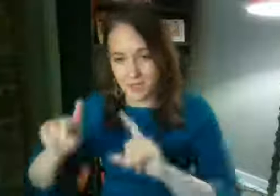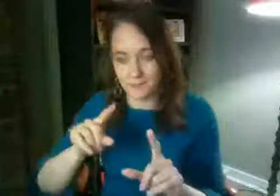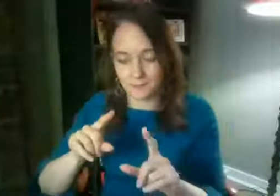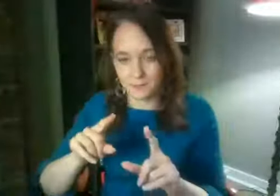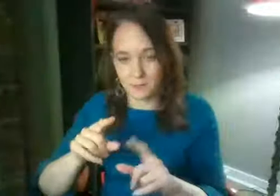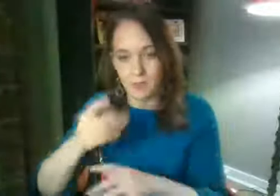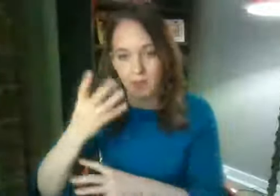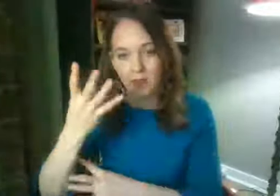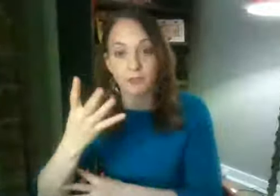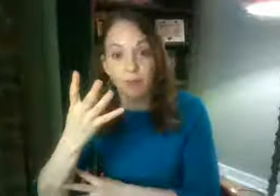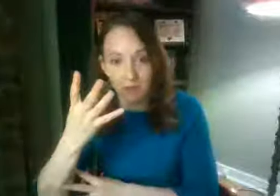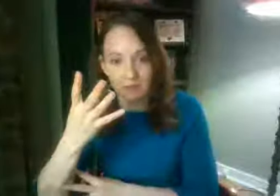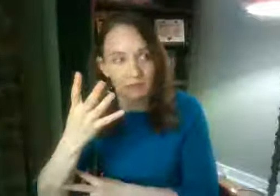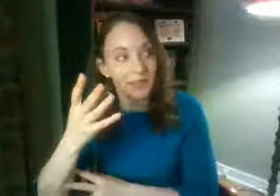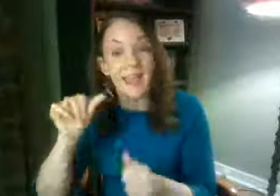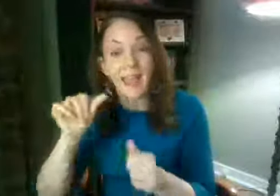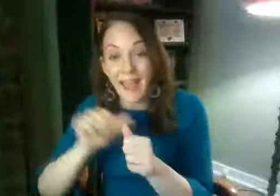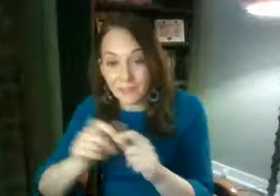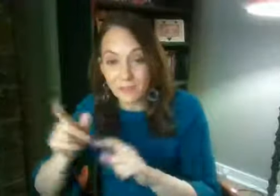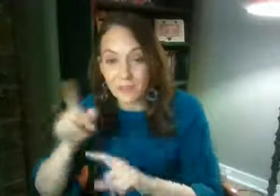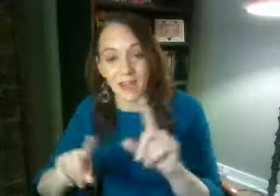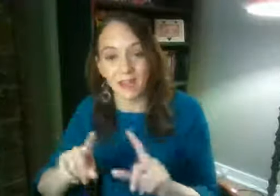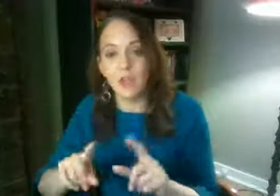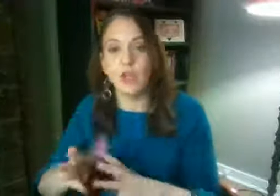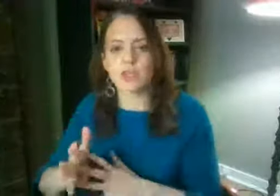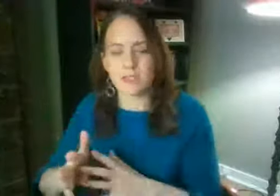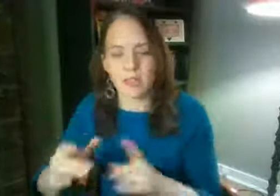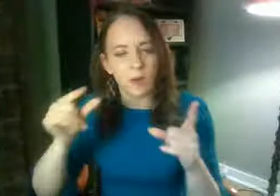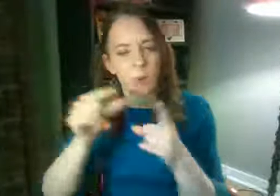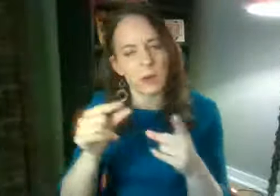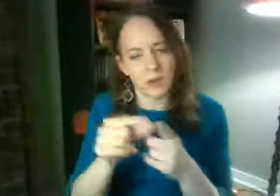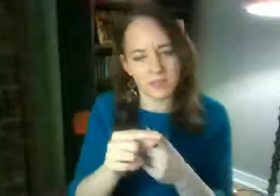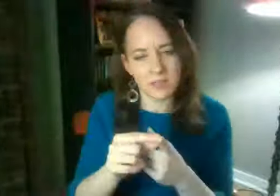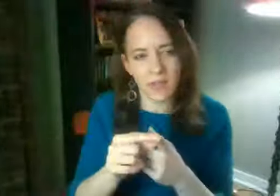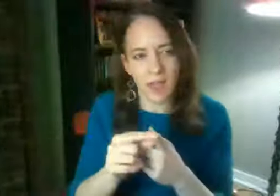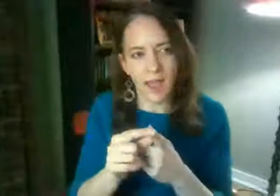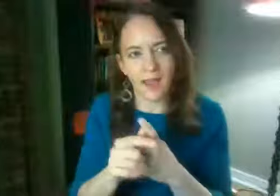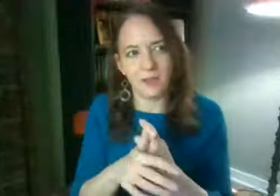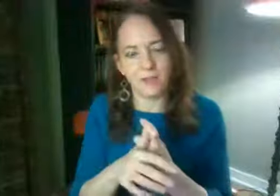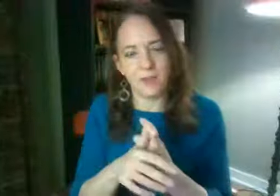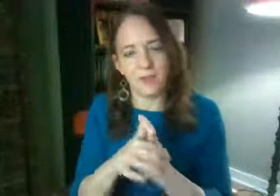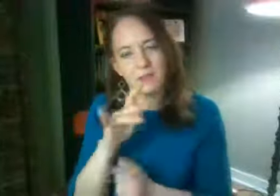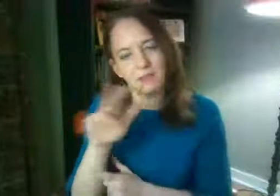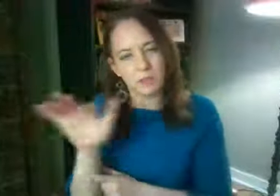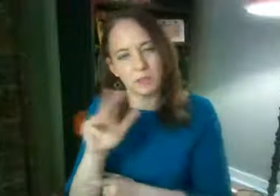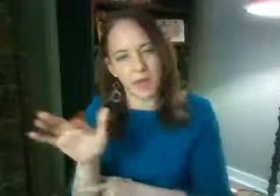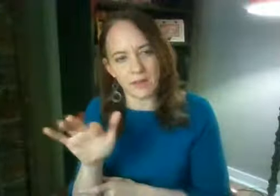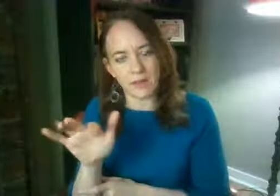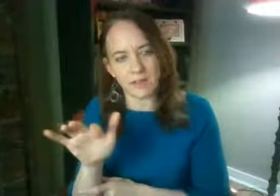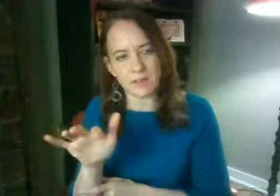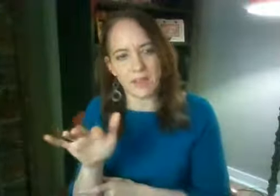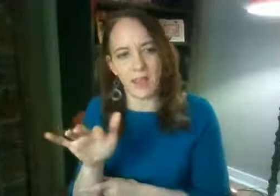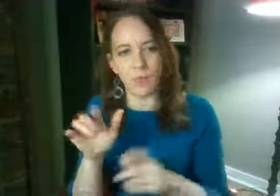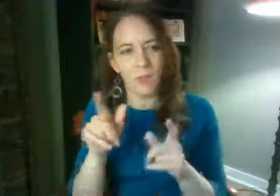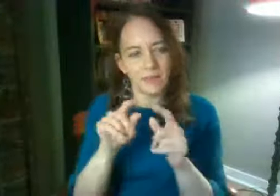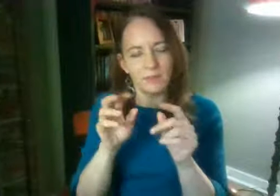signing. There's 4 in every sign. Just like words have the individual letters and the way that